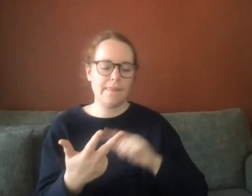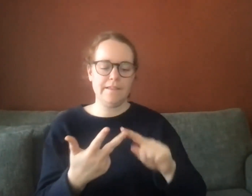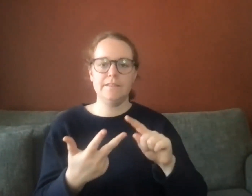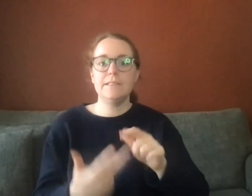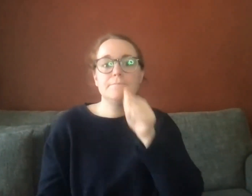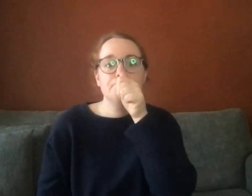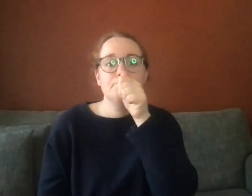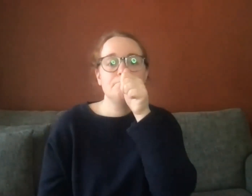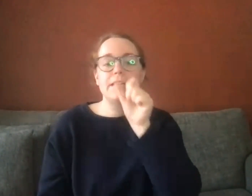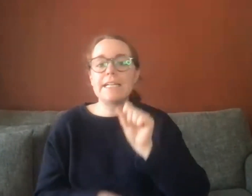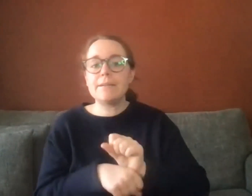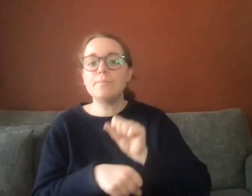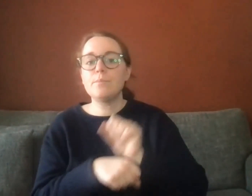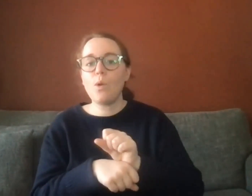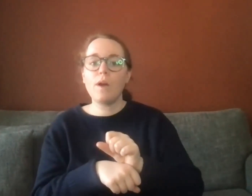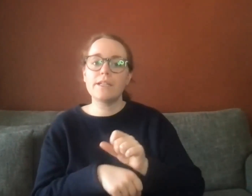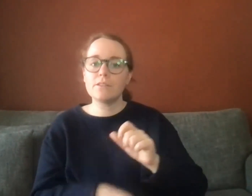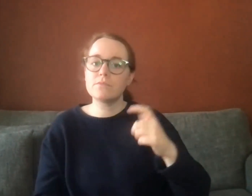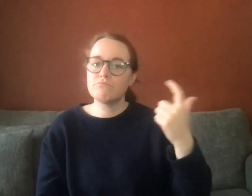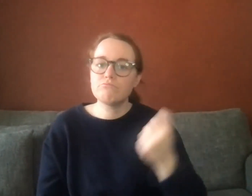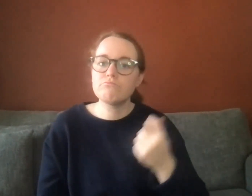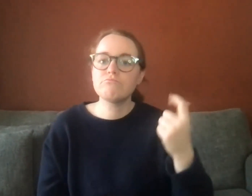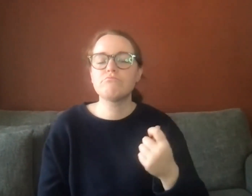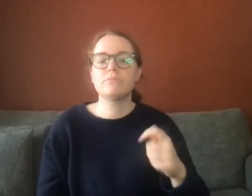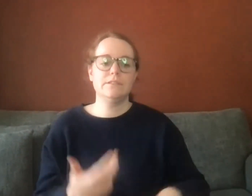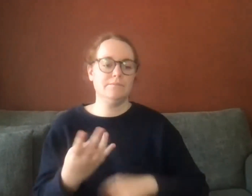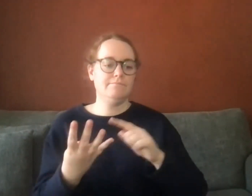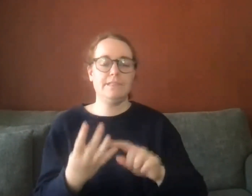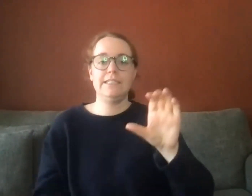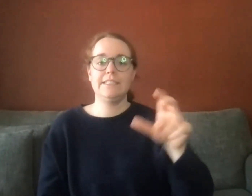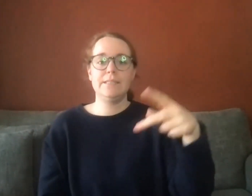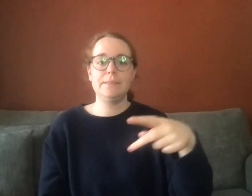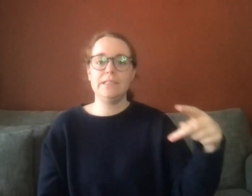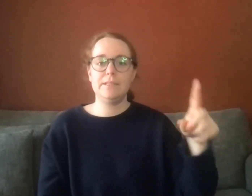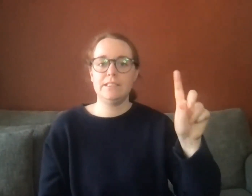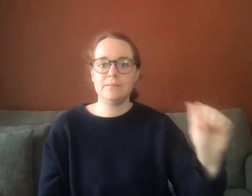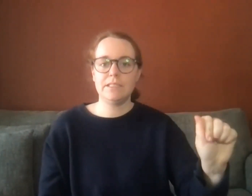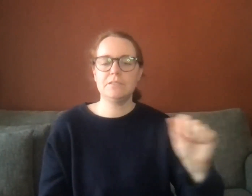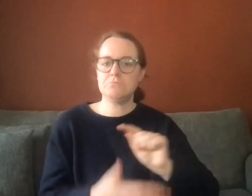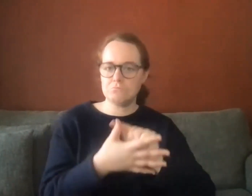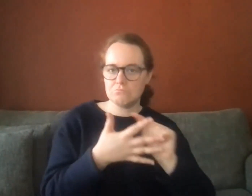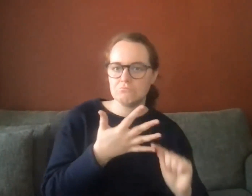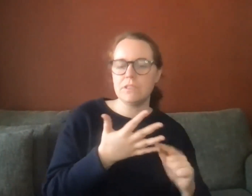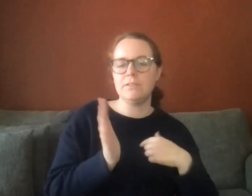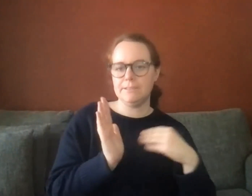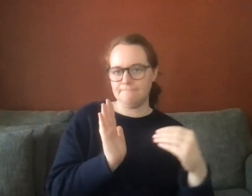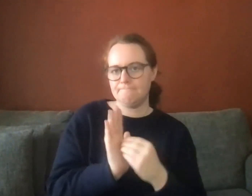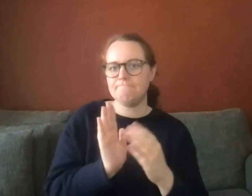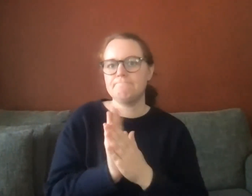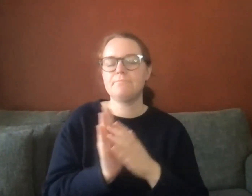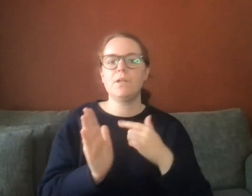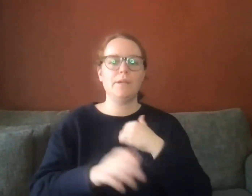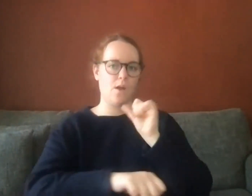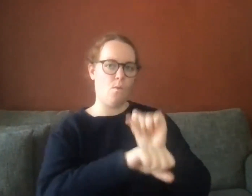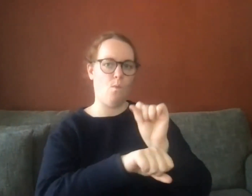employer long-term disability benefits or CPP disability. We're just careful that we're working closely with your case